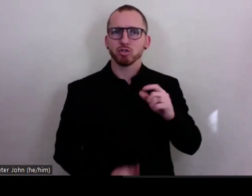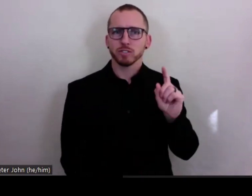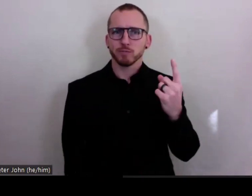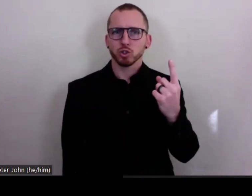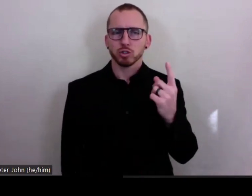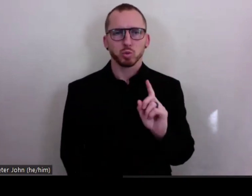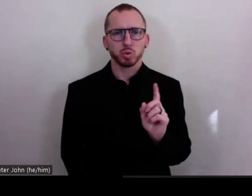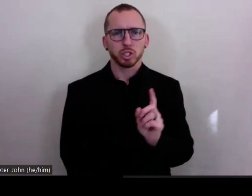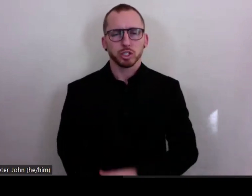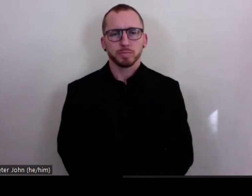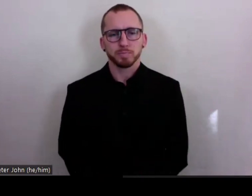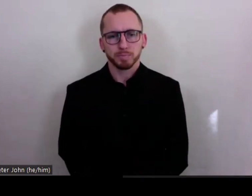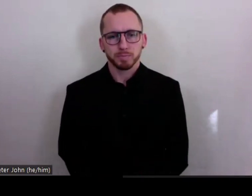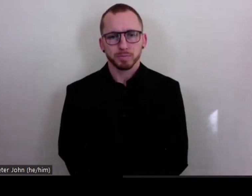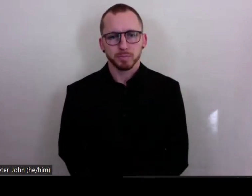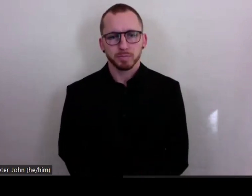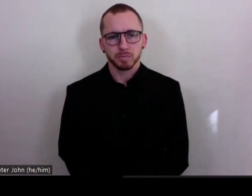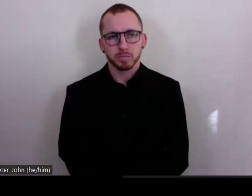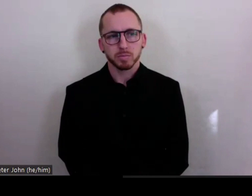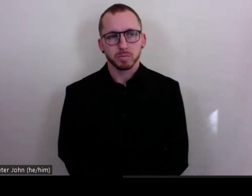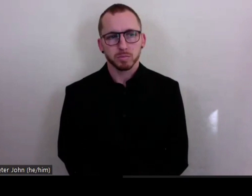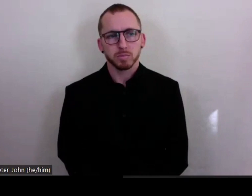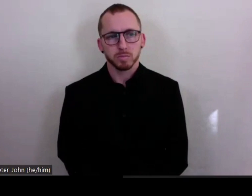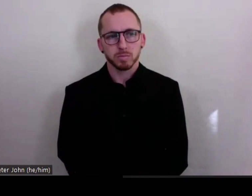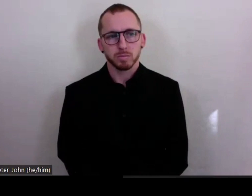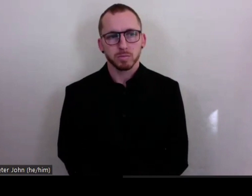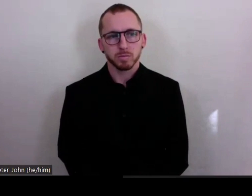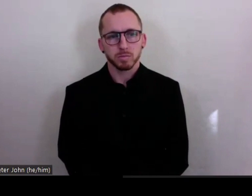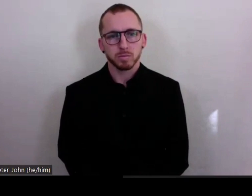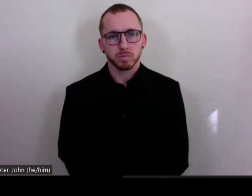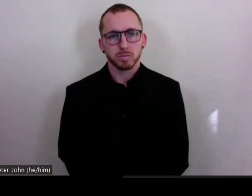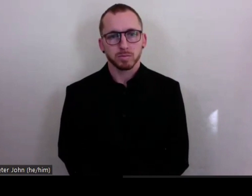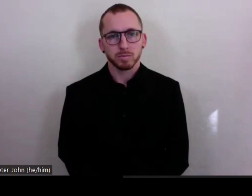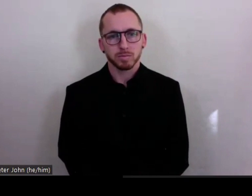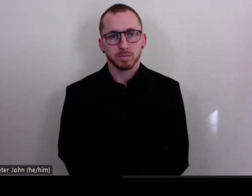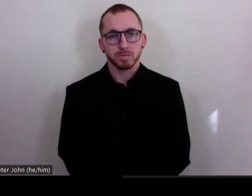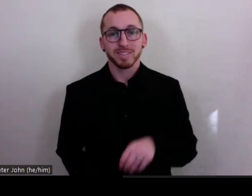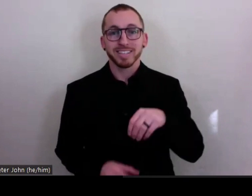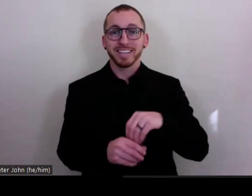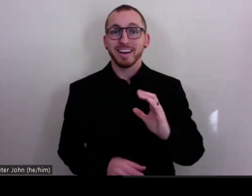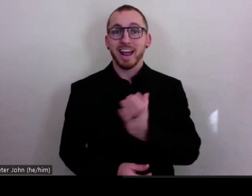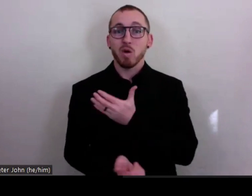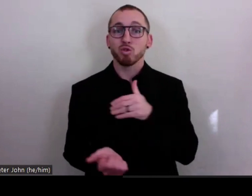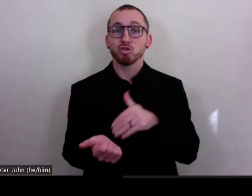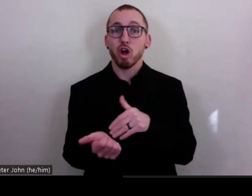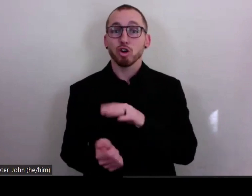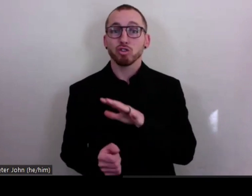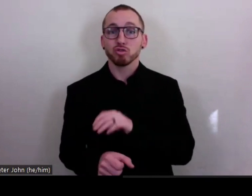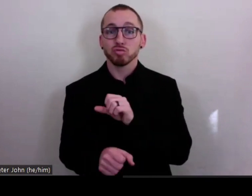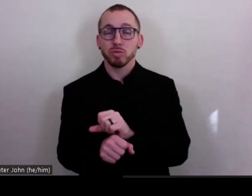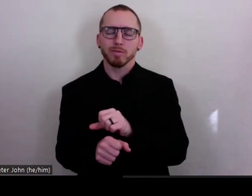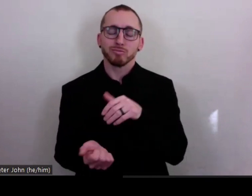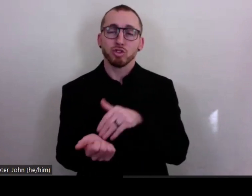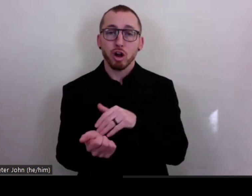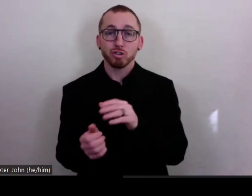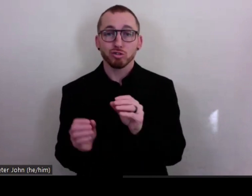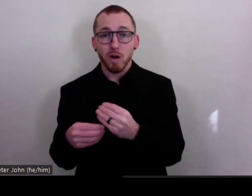Yes, exactly, Audra. We are going to see them in our doctor's offices, in our primary